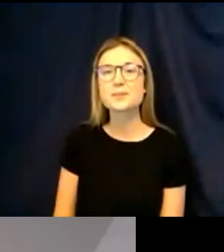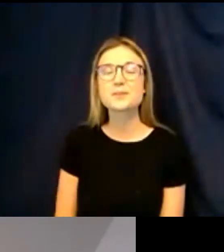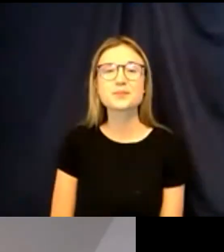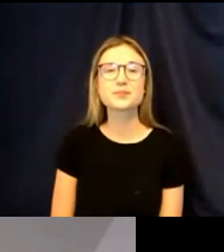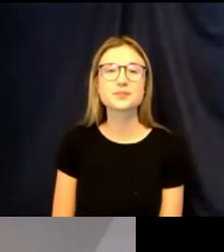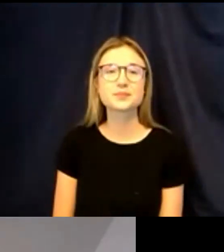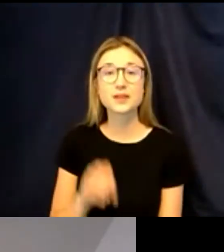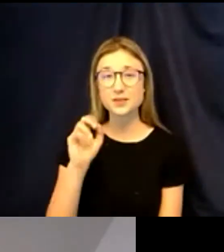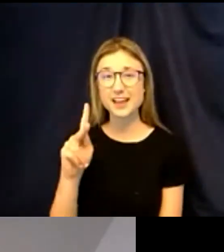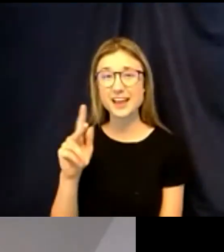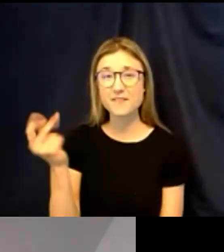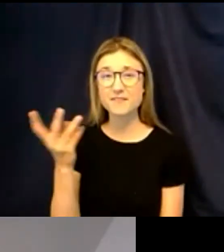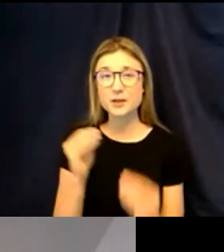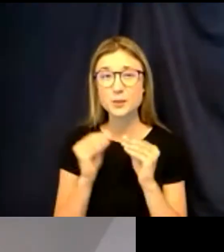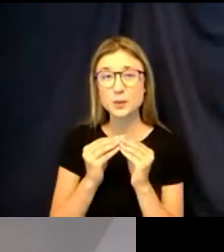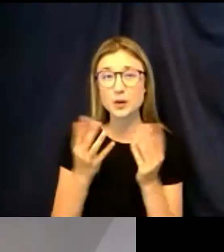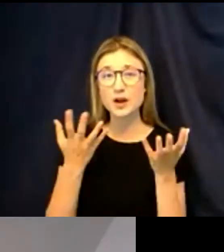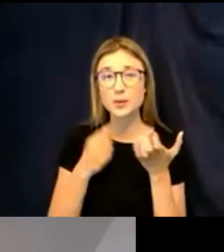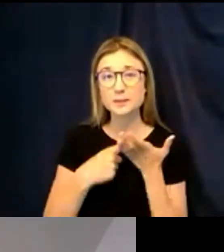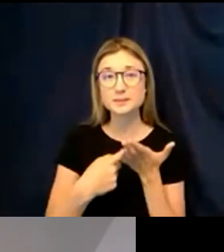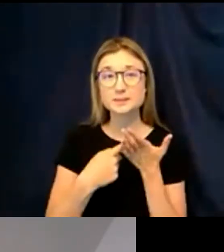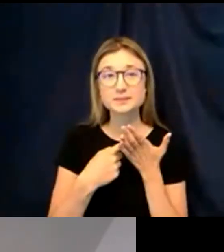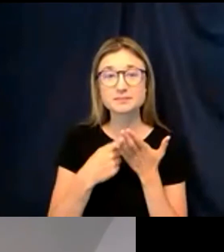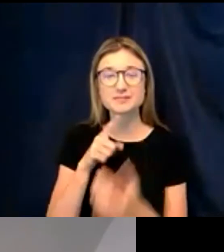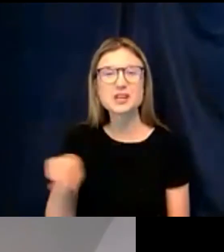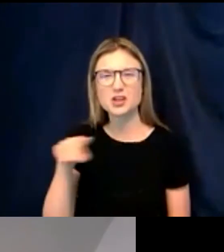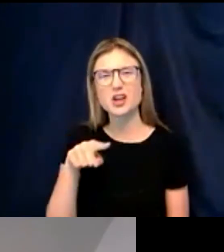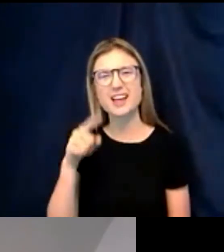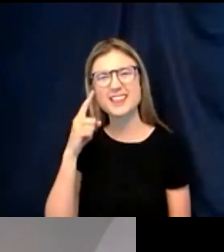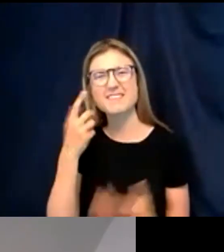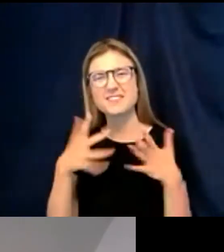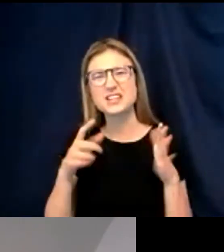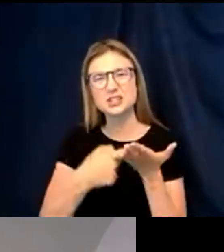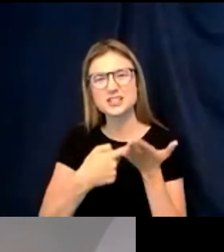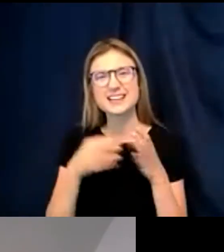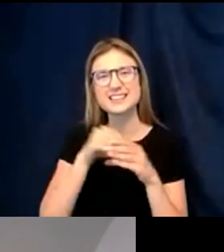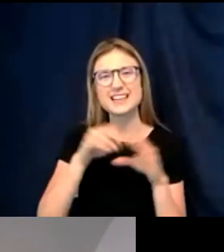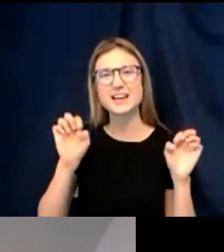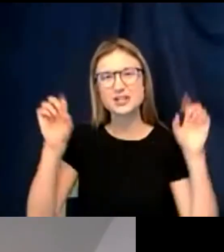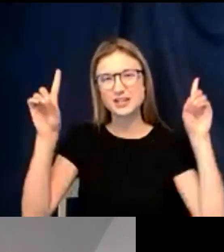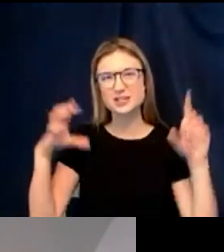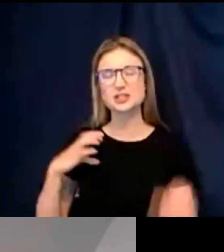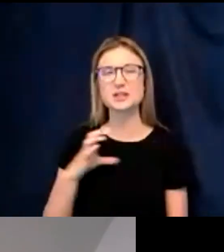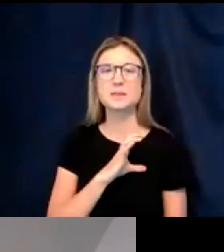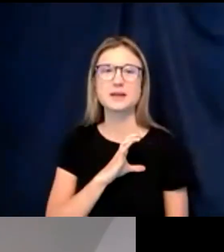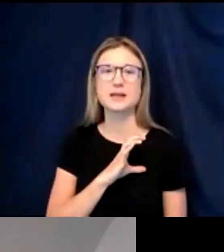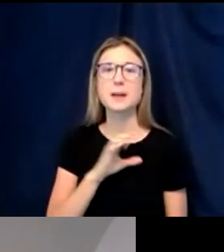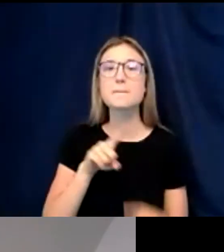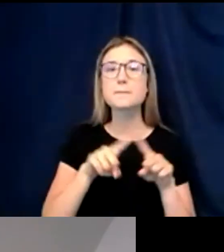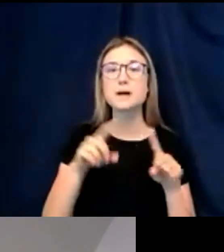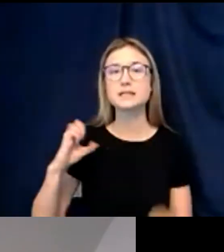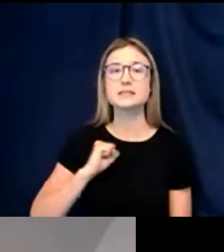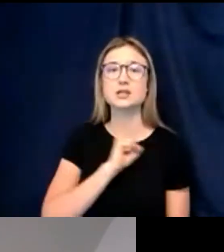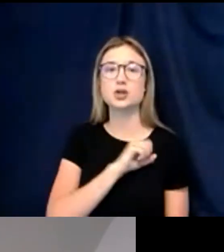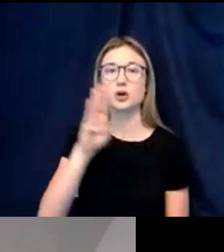Okay, just a couple more I wanted to note, and y'all probably talked about this in the Education Committee, but the Senator Foyle's Senate Bill 86,